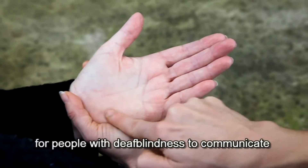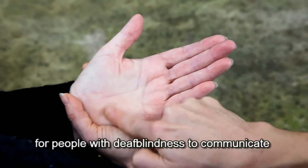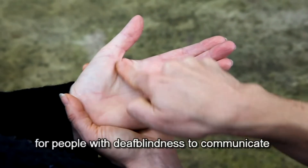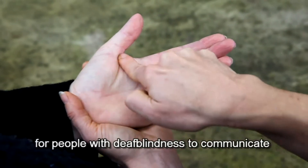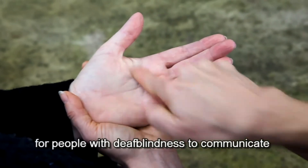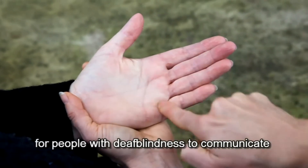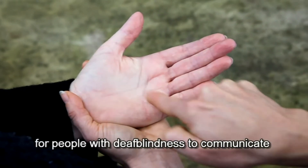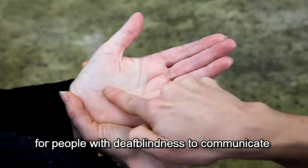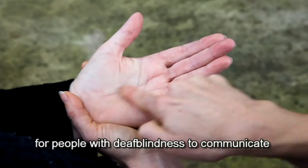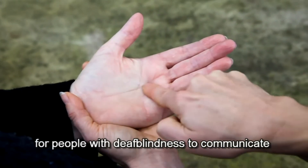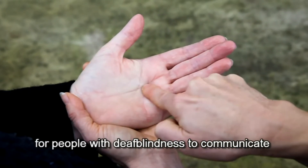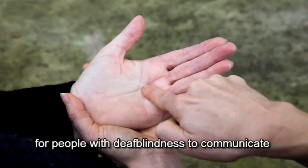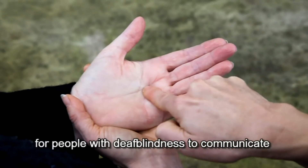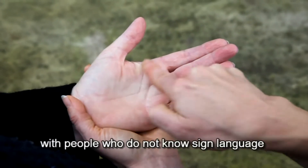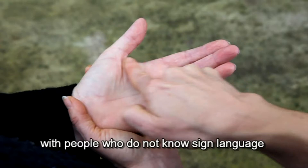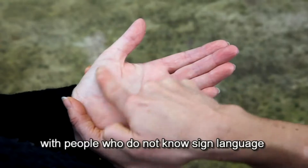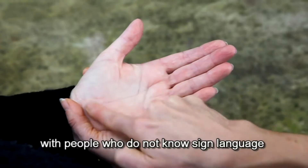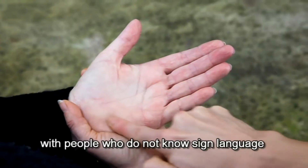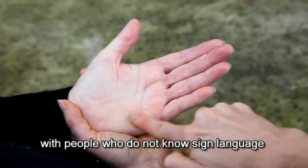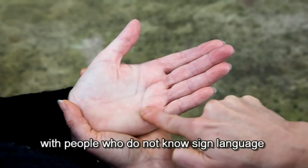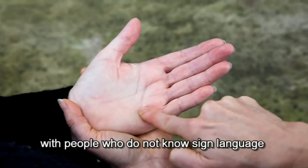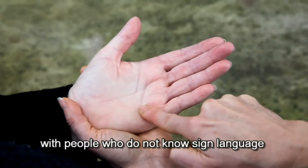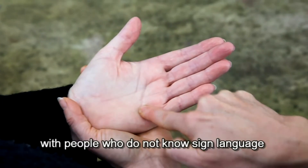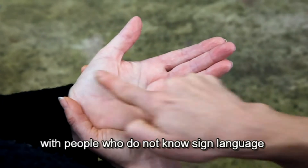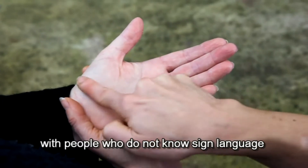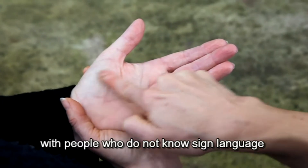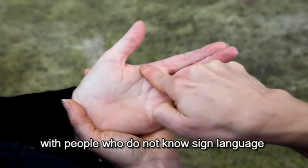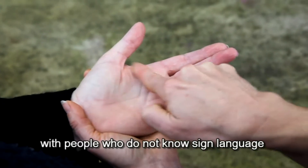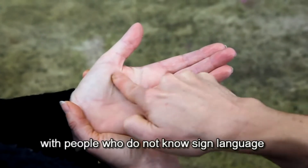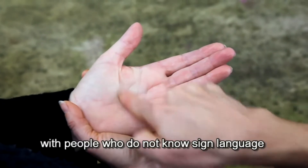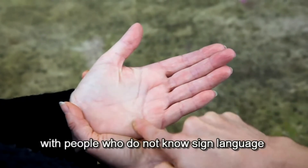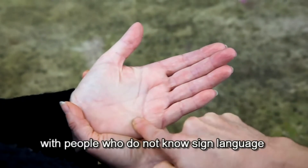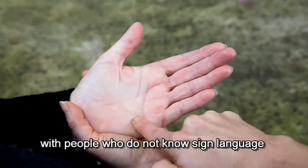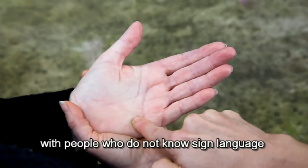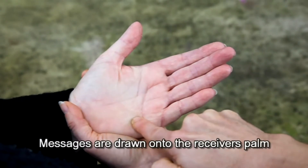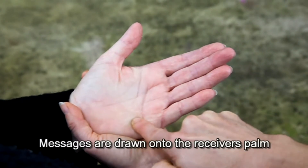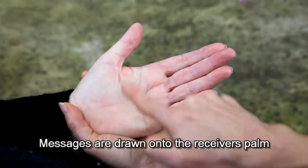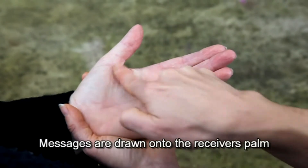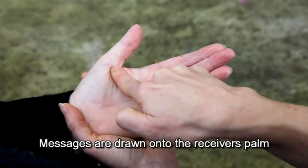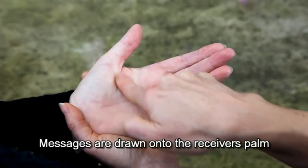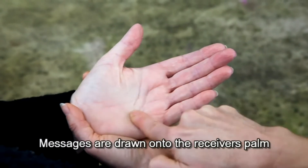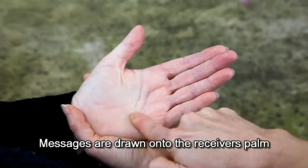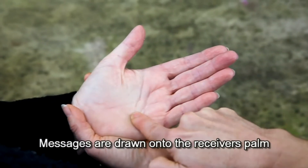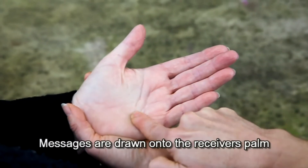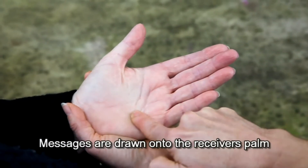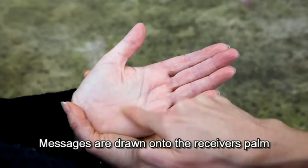with deafblindness to communicate with people who do not know sign language. Messages are drawn onto the receiver's